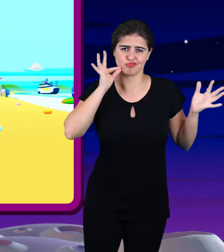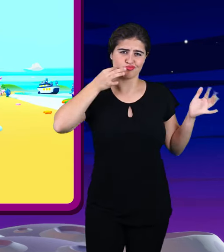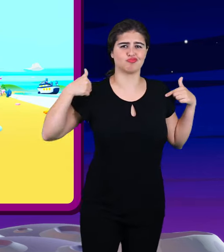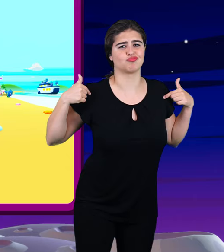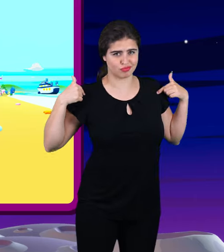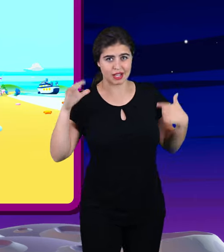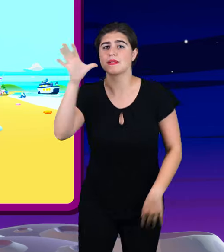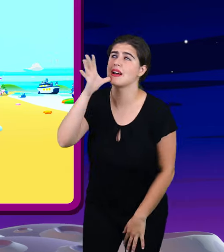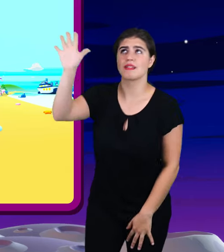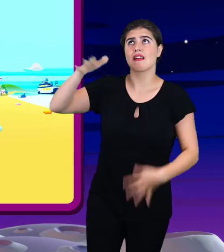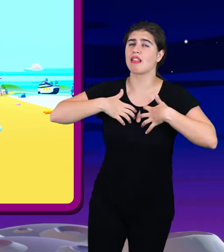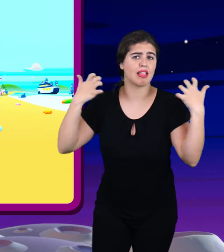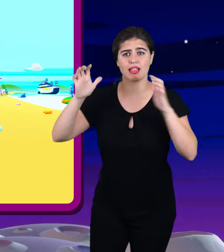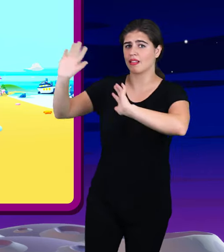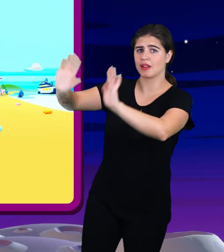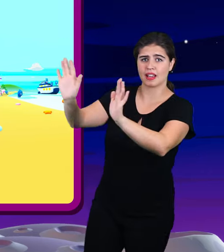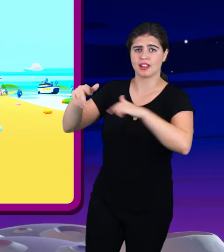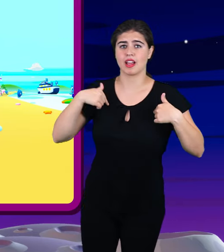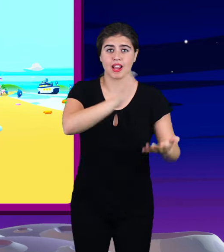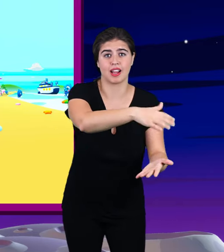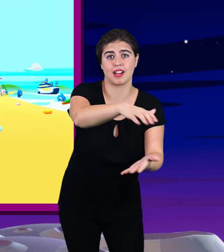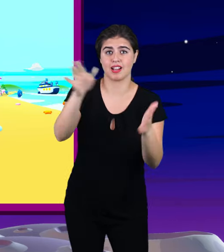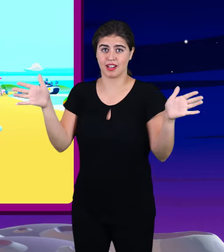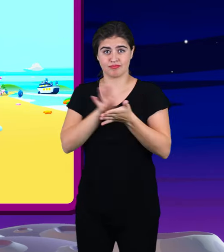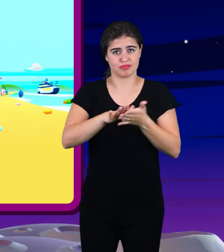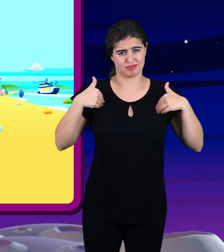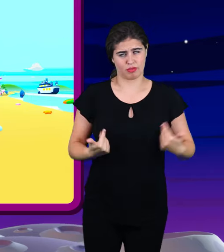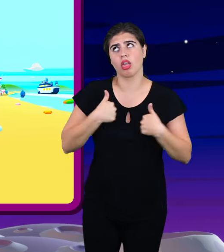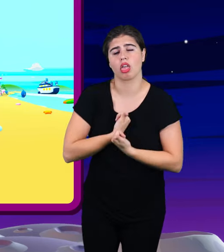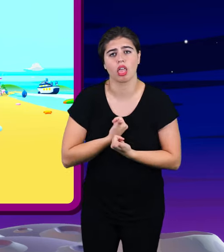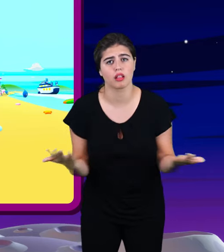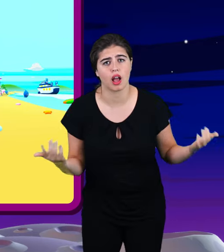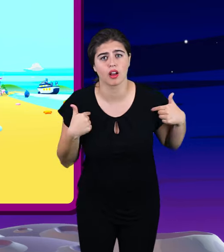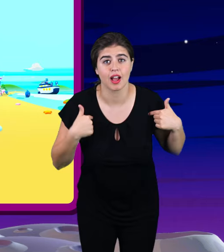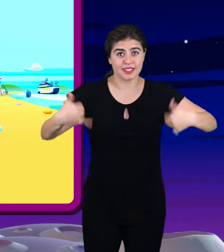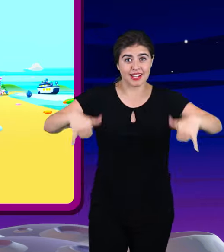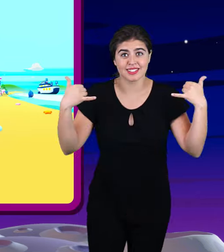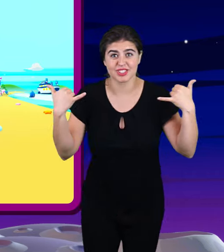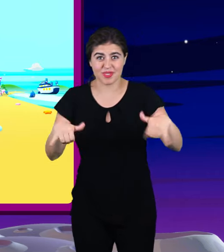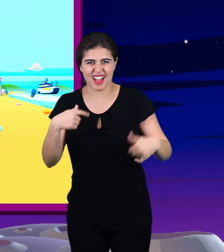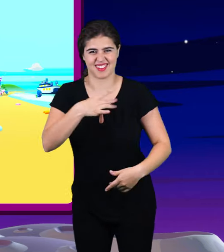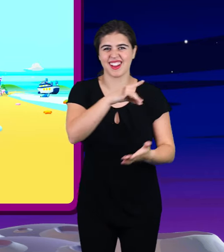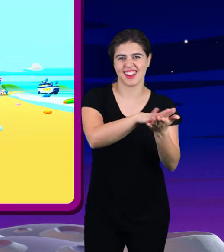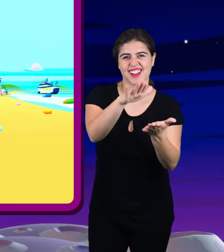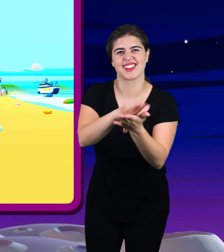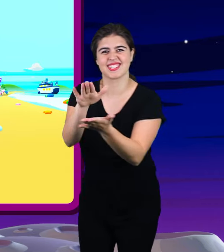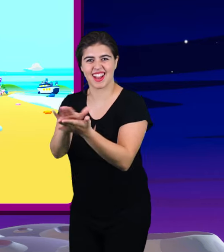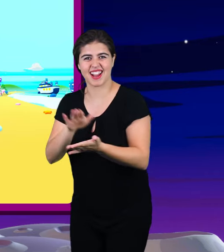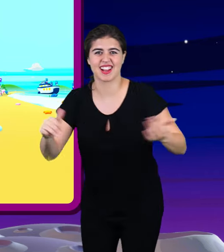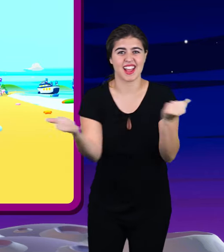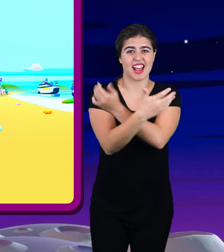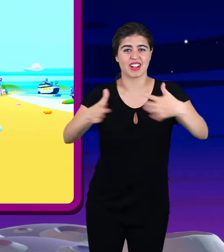username. Mommy, don't be angry, tato rico io. I'm feeling so tired, I'm so destruido. I like to play, but I also like to